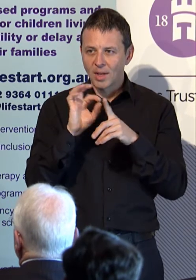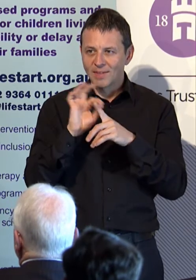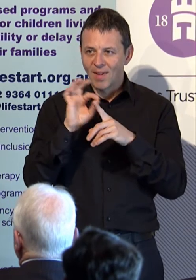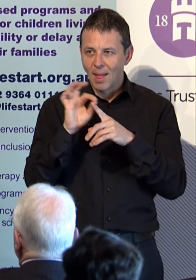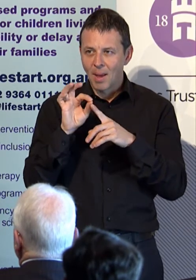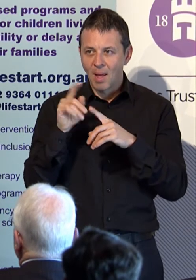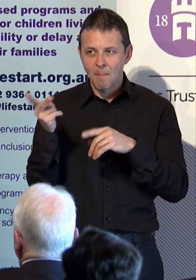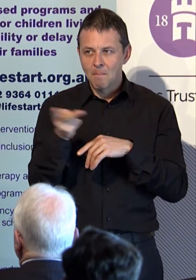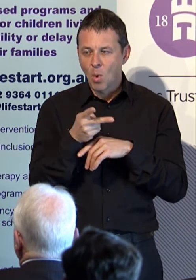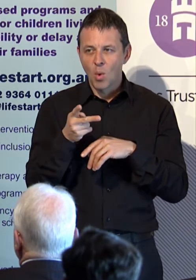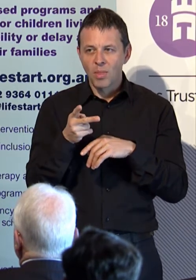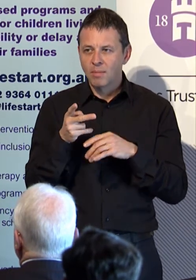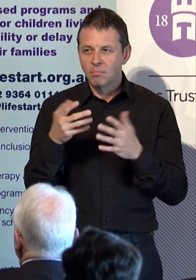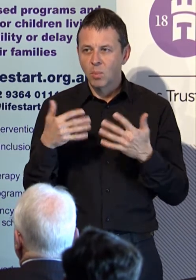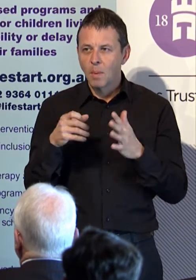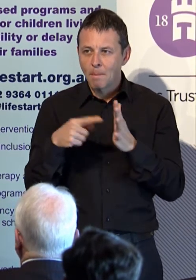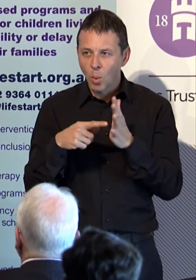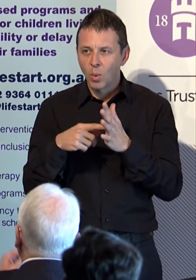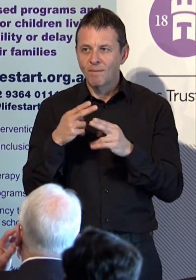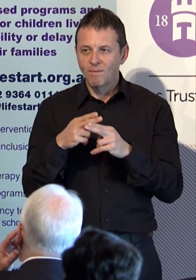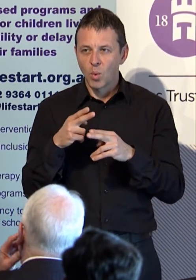in getting LifeStart and OI to where it is now.